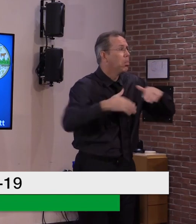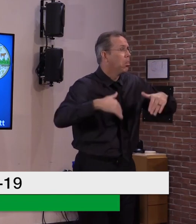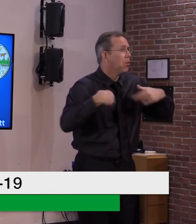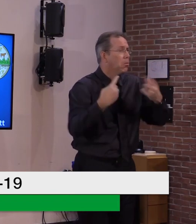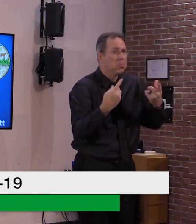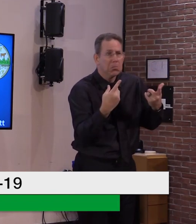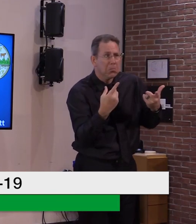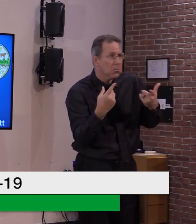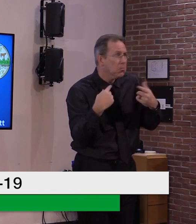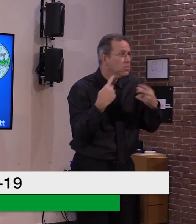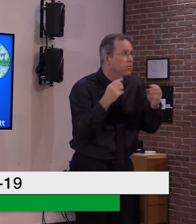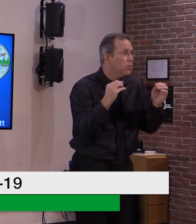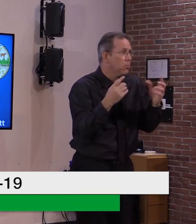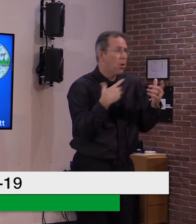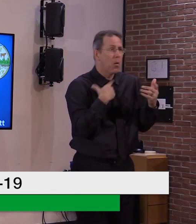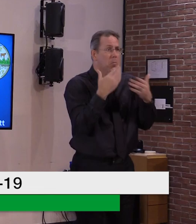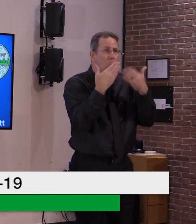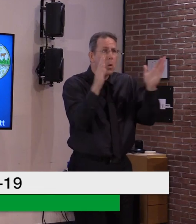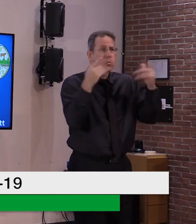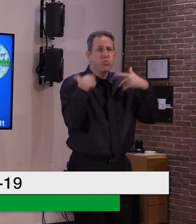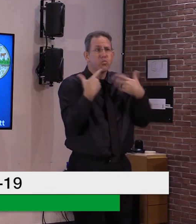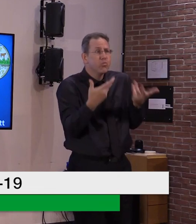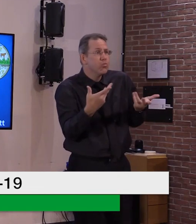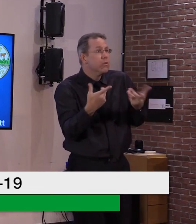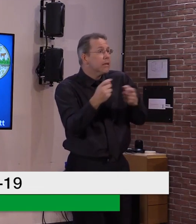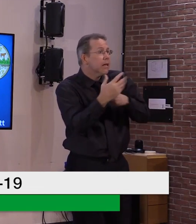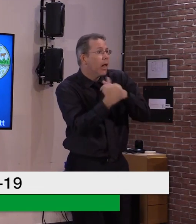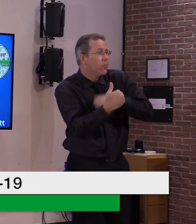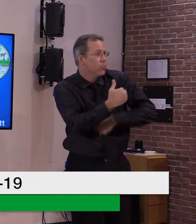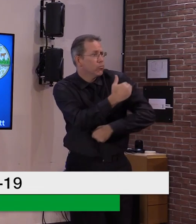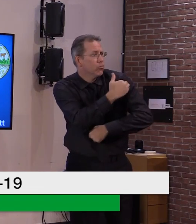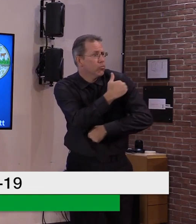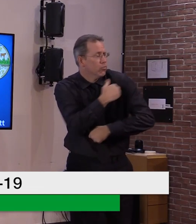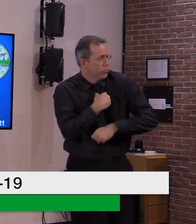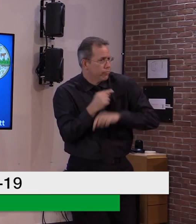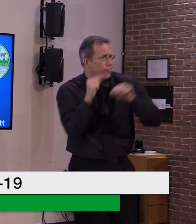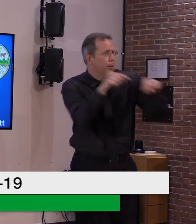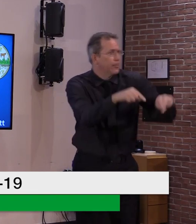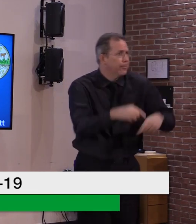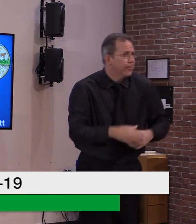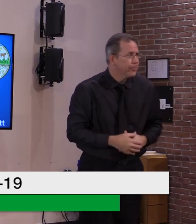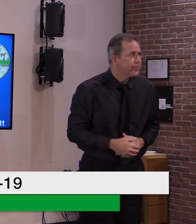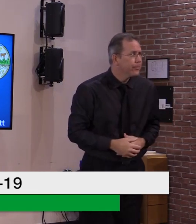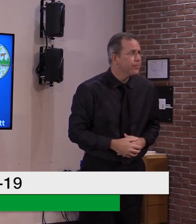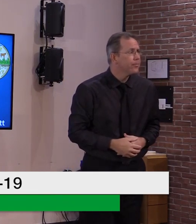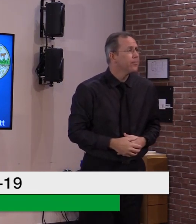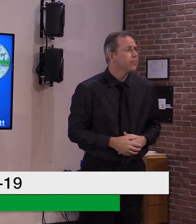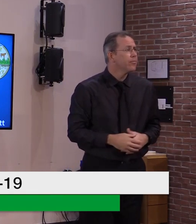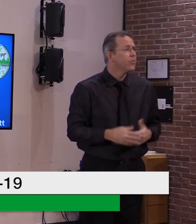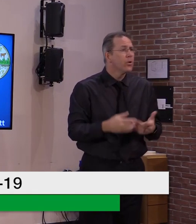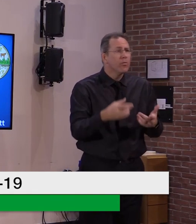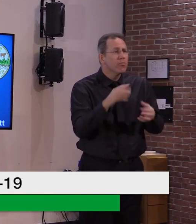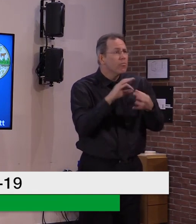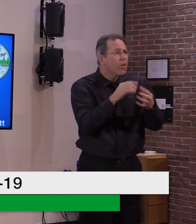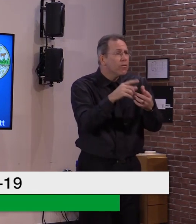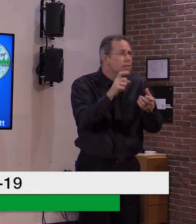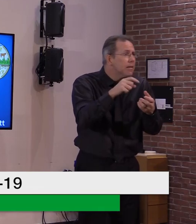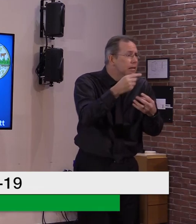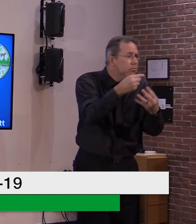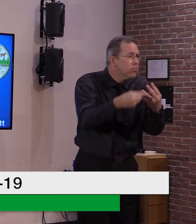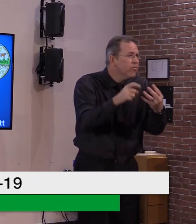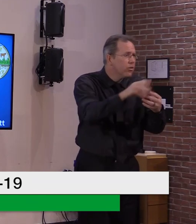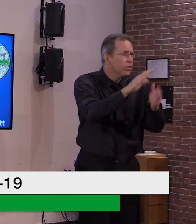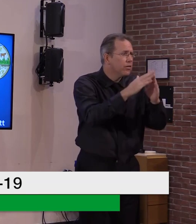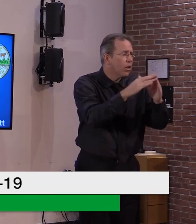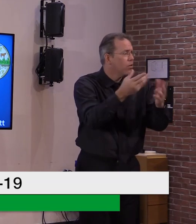is going on in the transmittal of information to their citizens aaron we also will go ahead